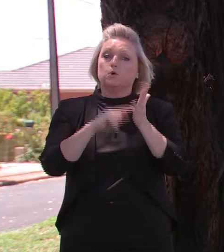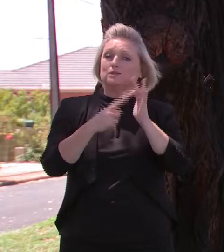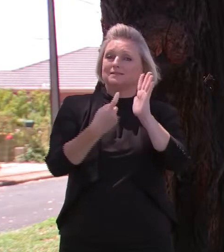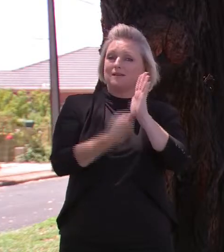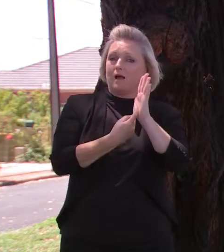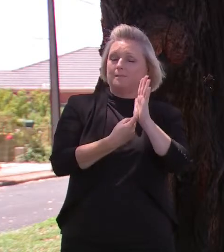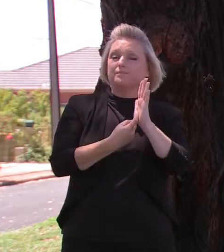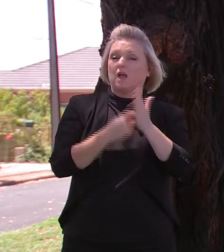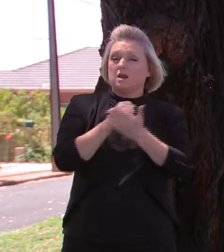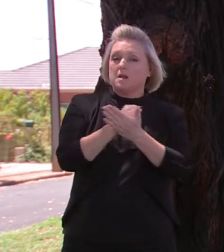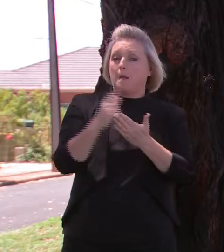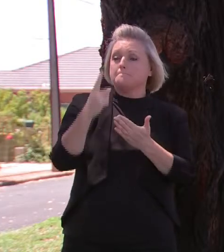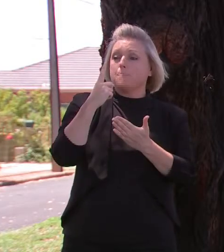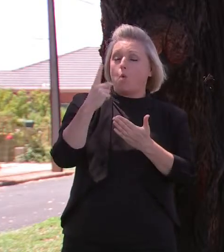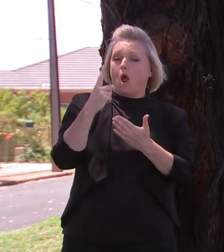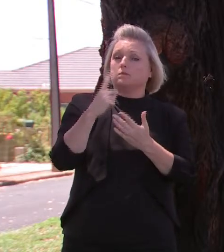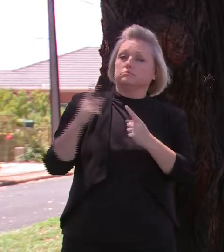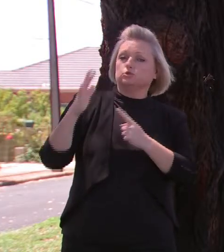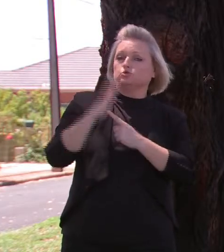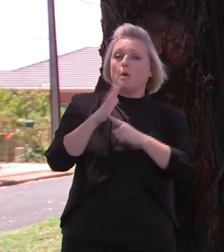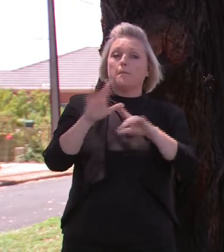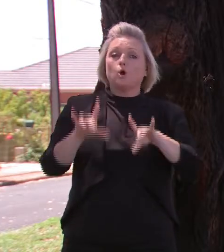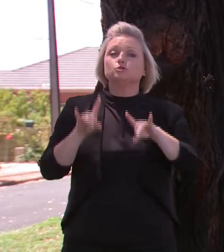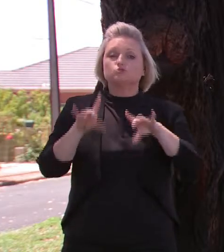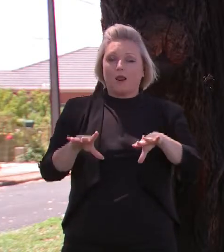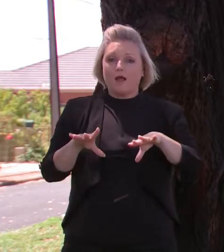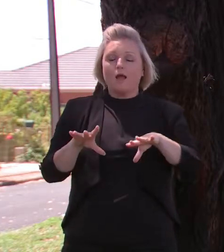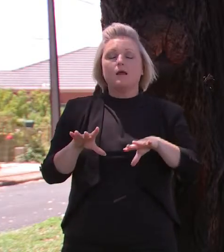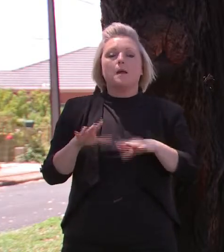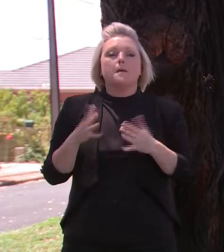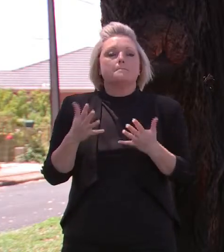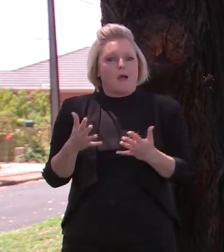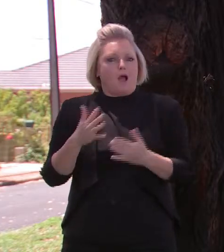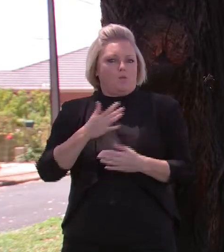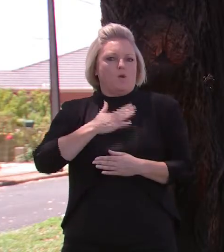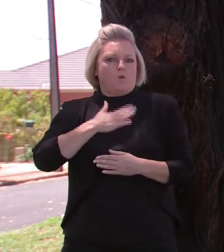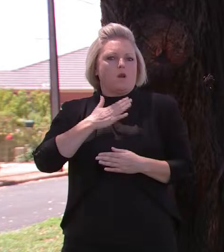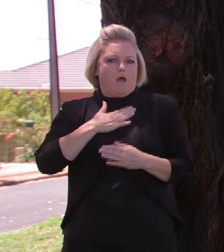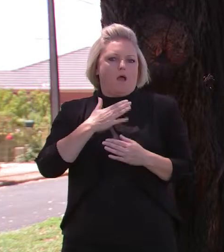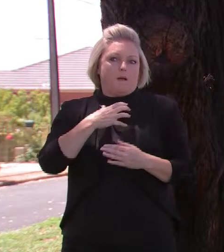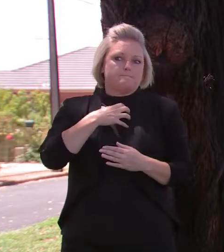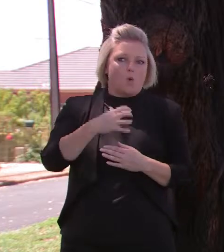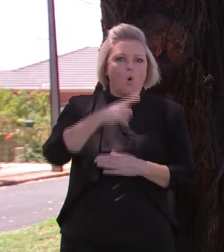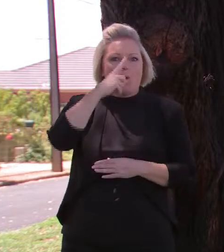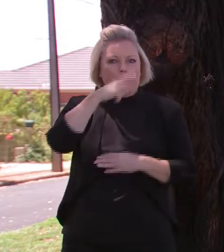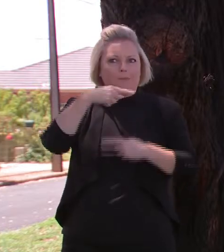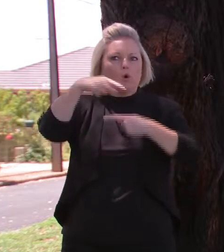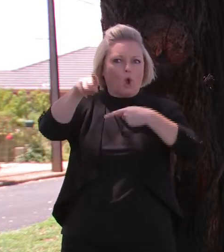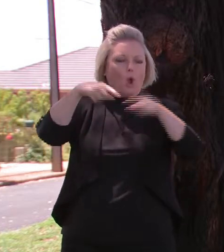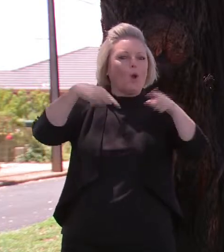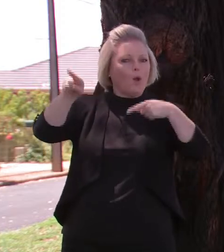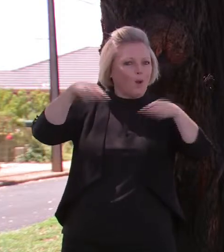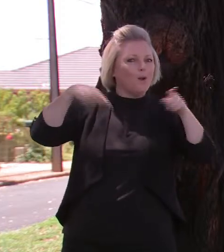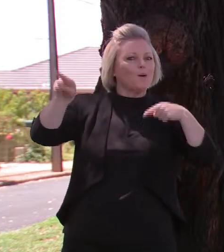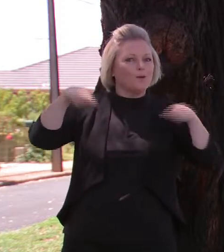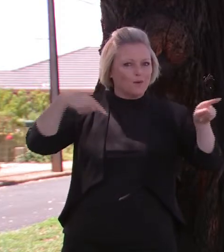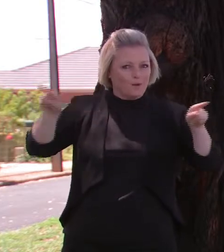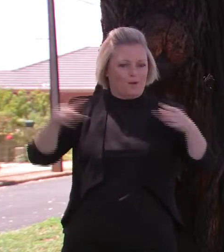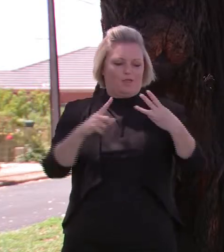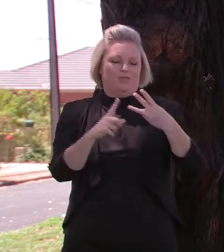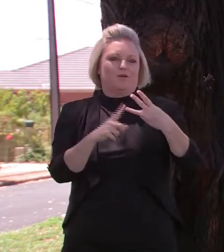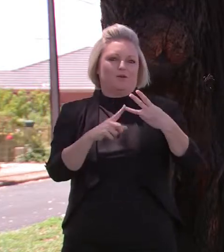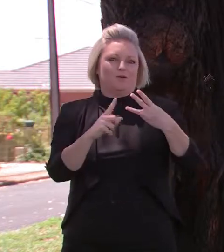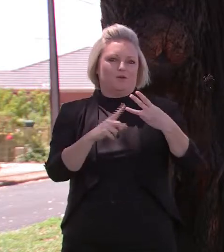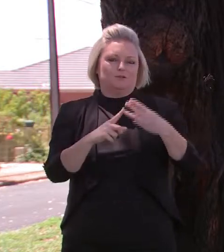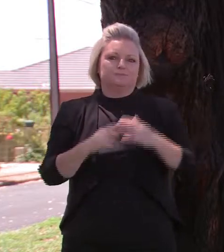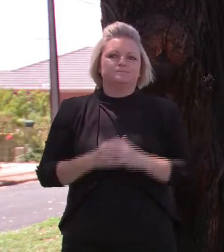but we're still well short of the total number in South Australia who could have had that booster shot. Now we know that those people who were not fully